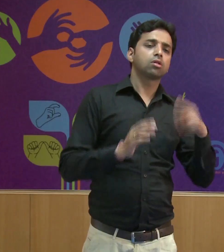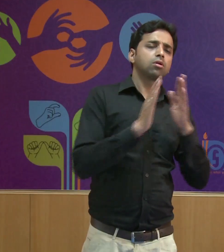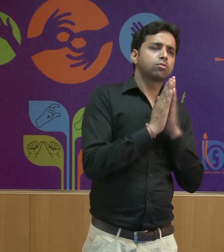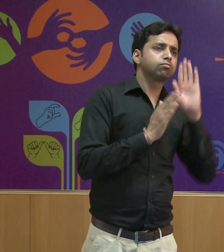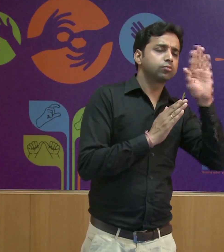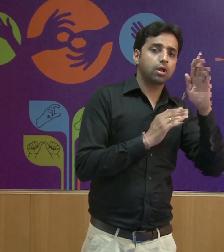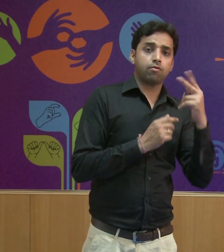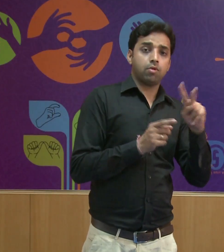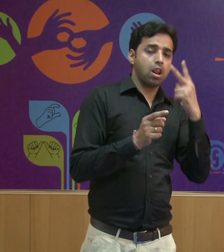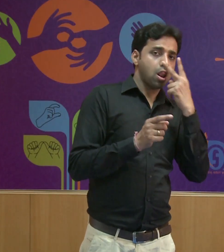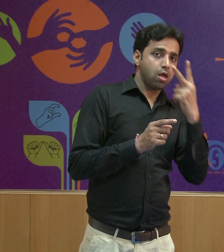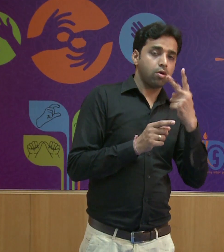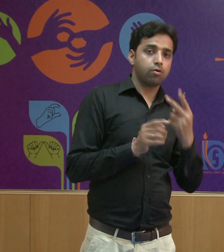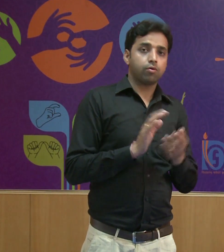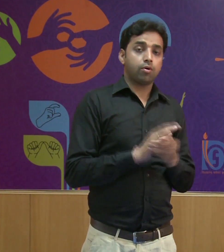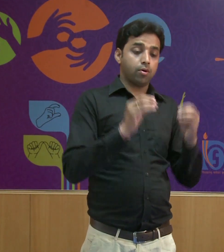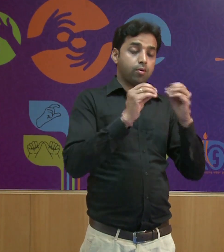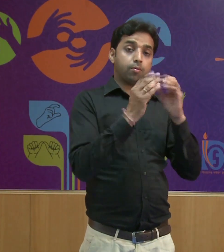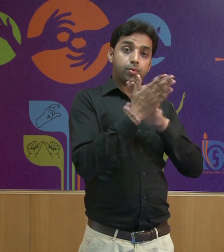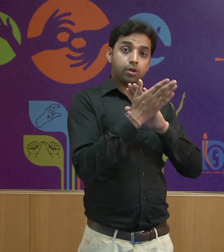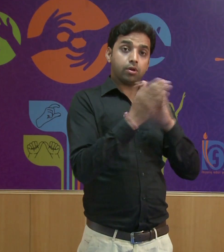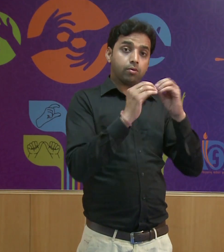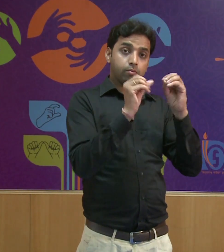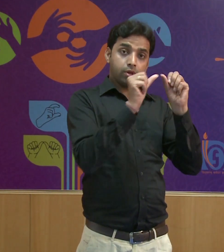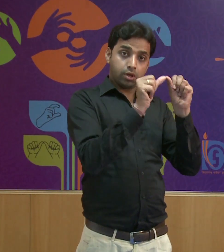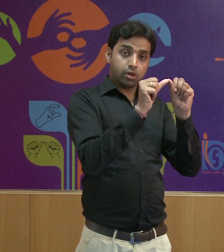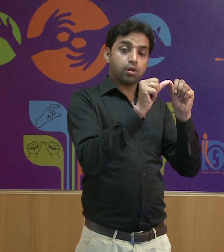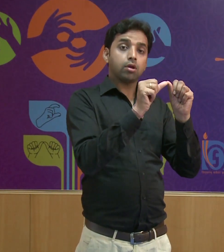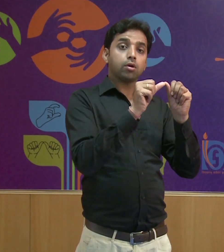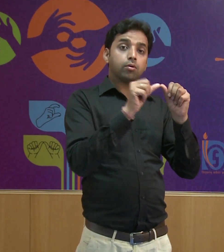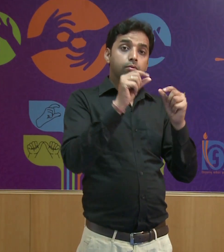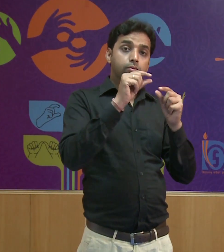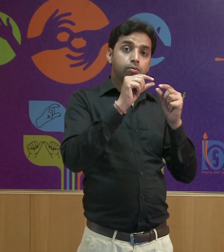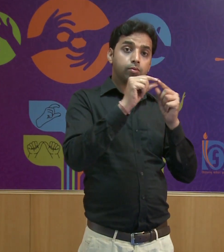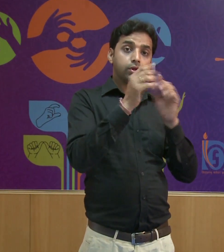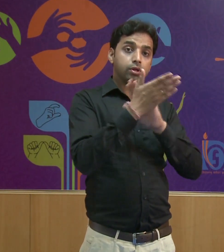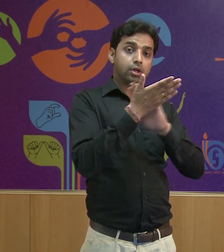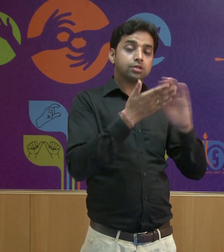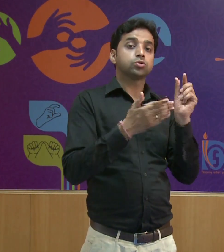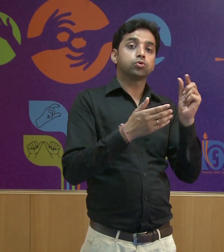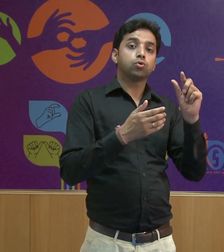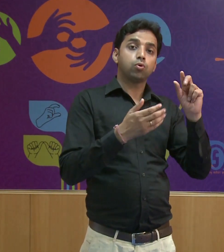Another big temple was constructed called Baphuon,